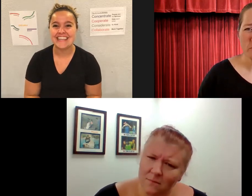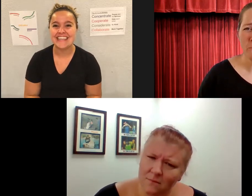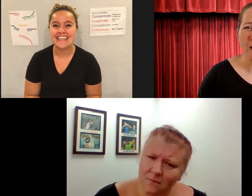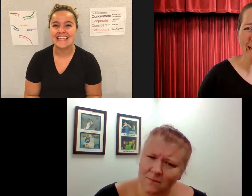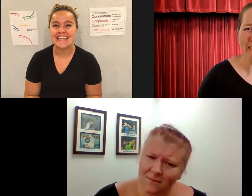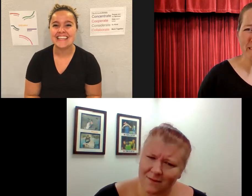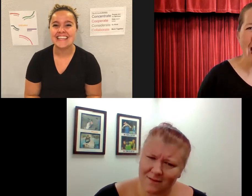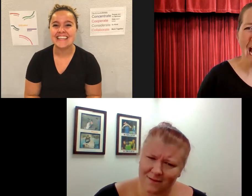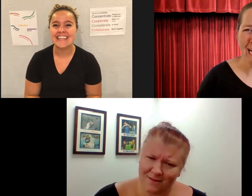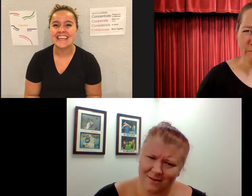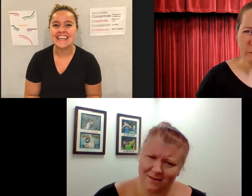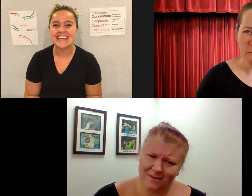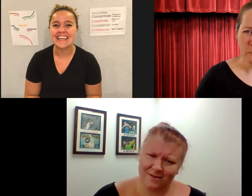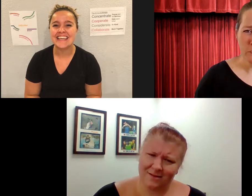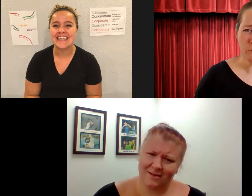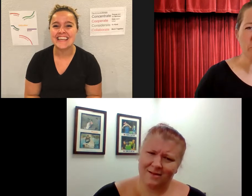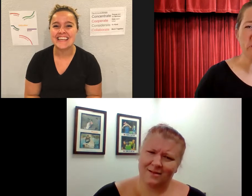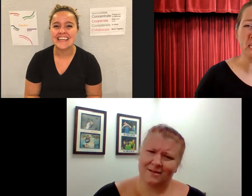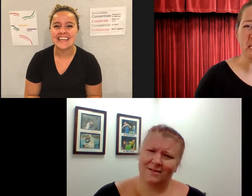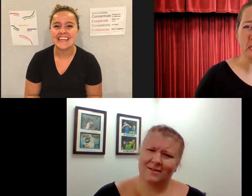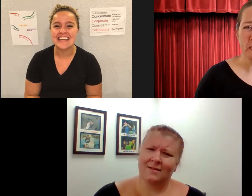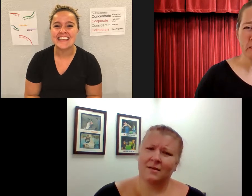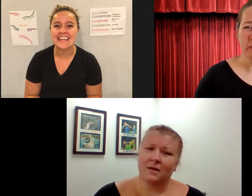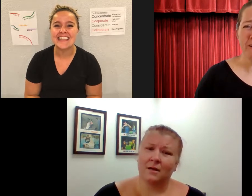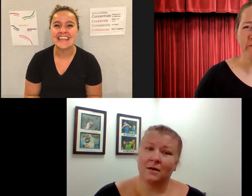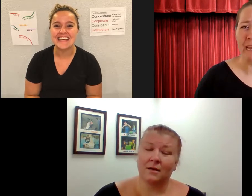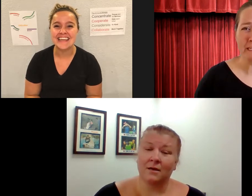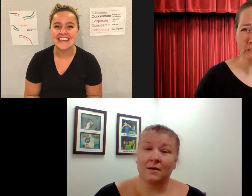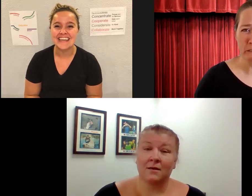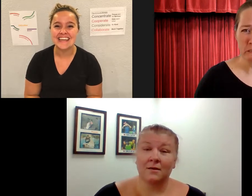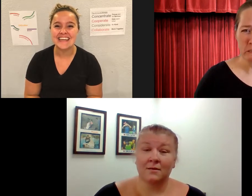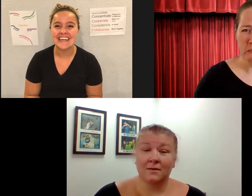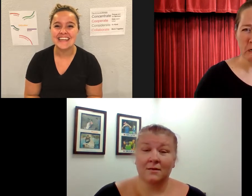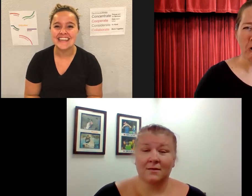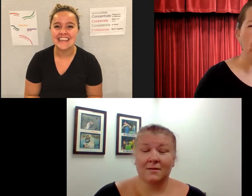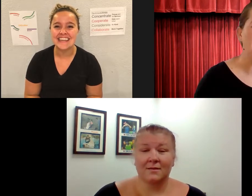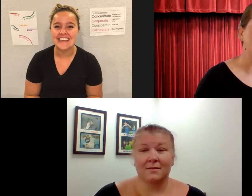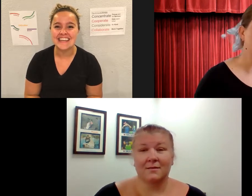Just one time to see your face.